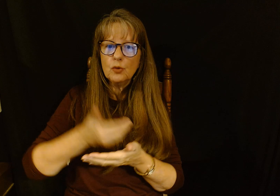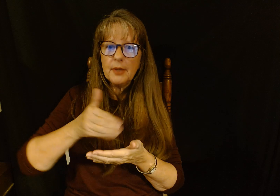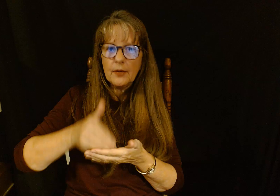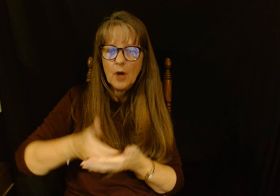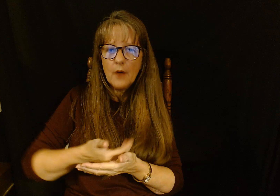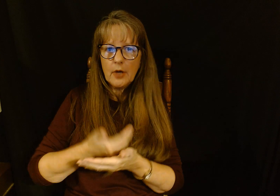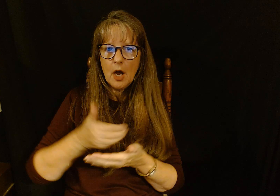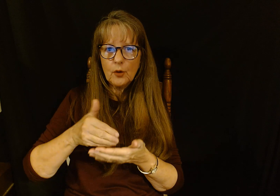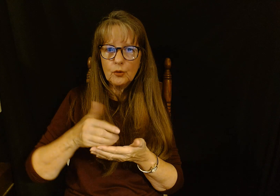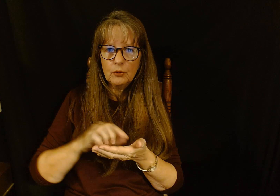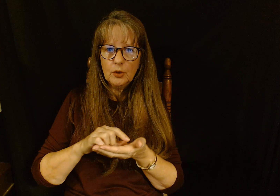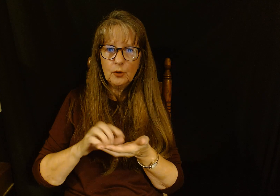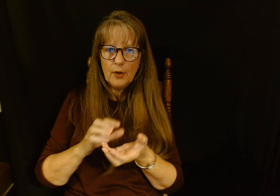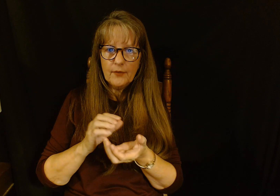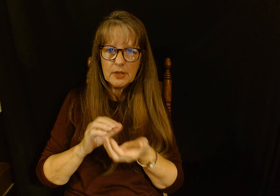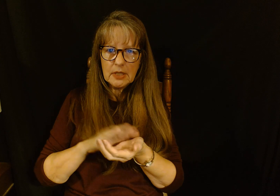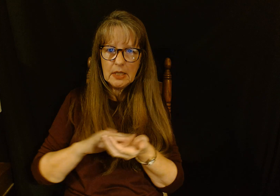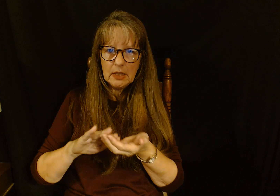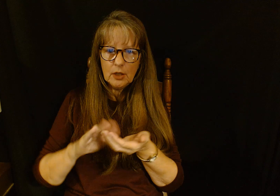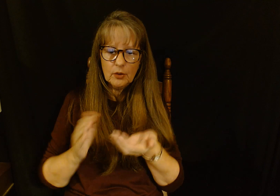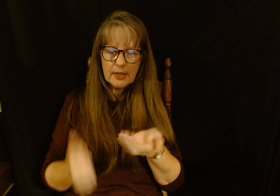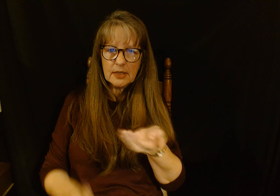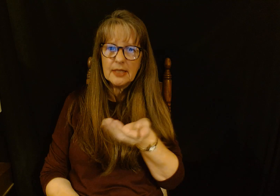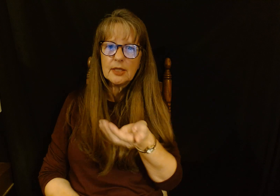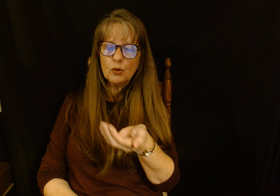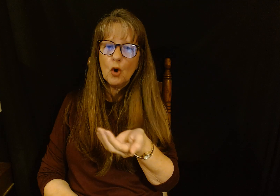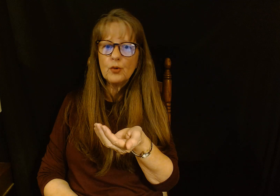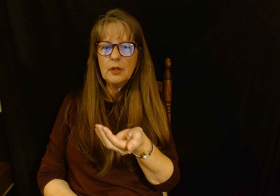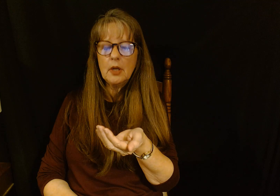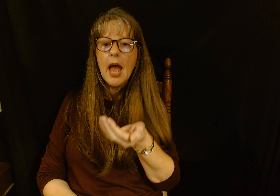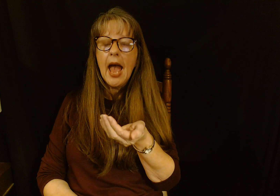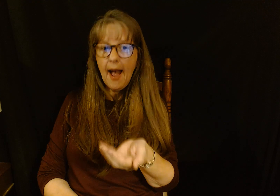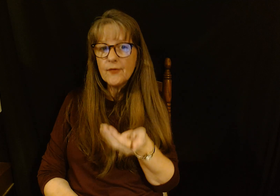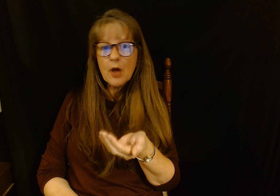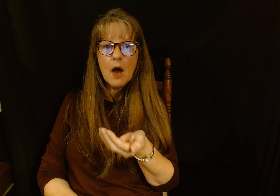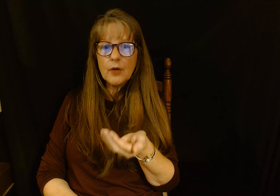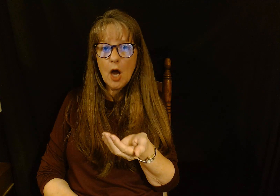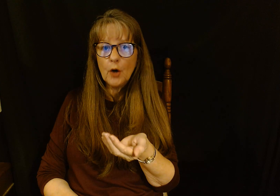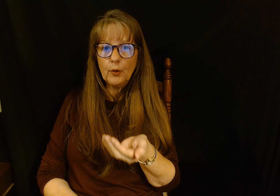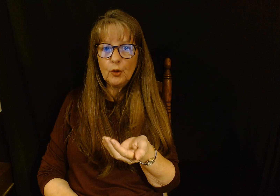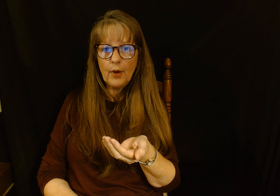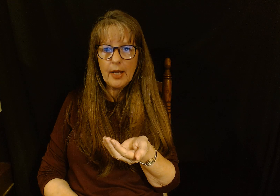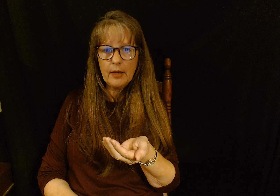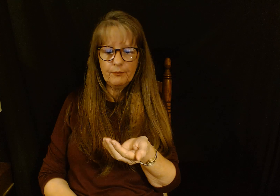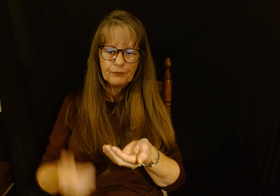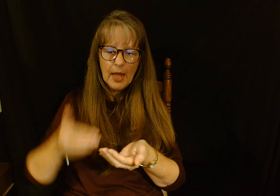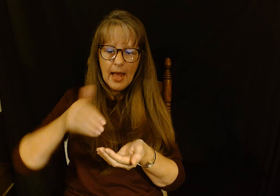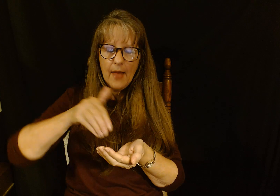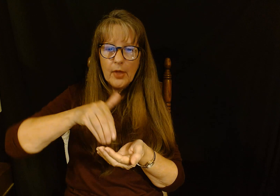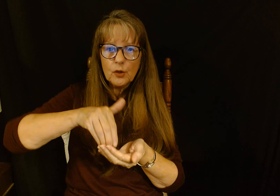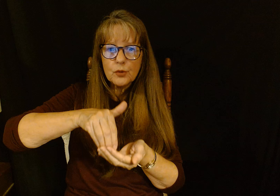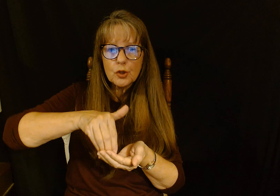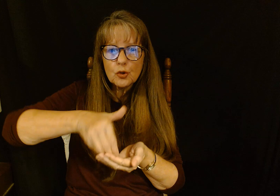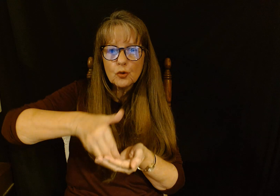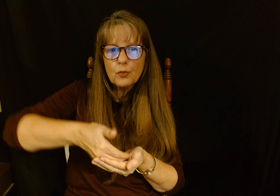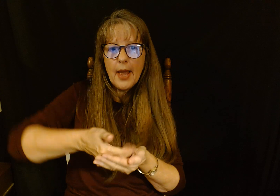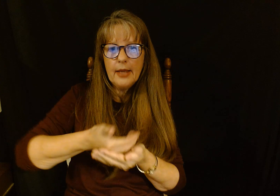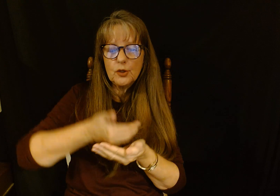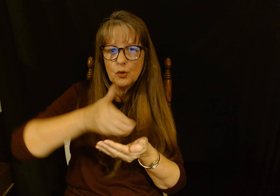the avocado. You have the skin here. Let's say you're holding half of the avocado in your hand, and then you scoop it